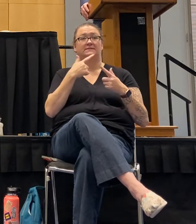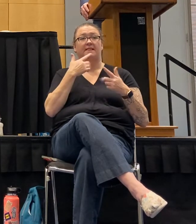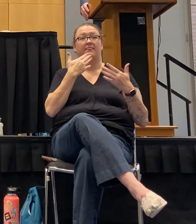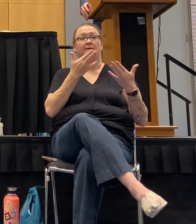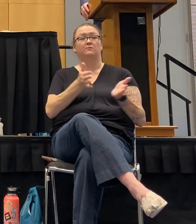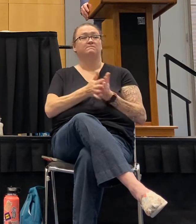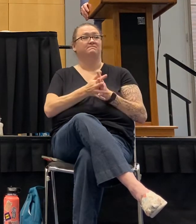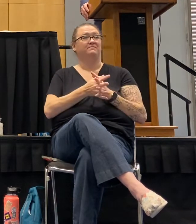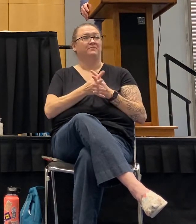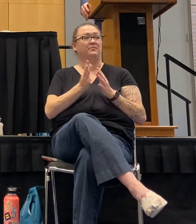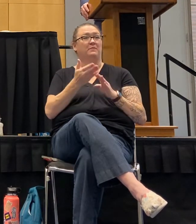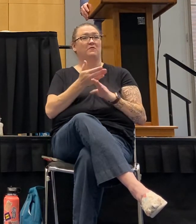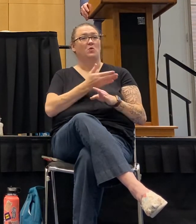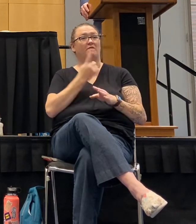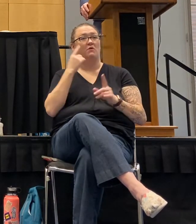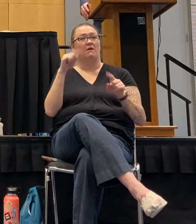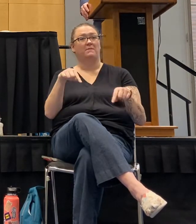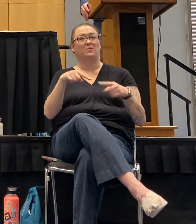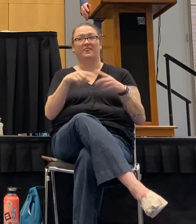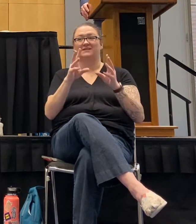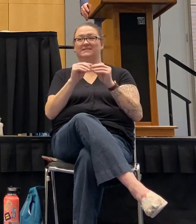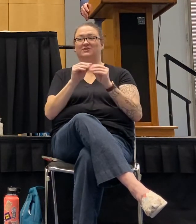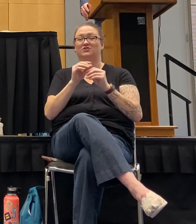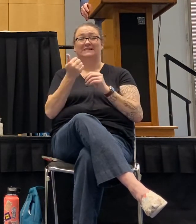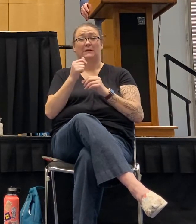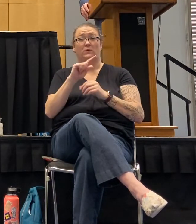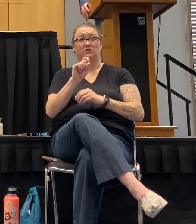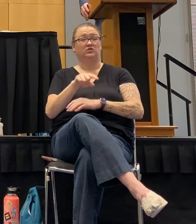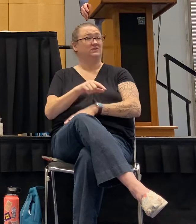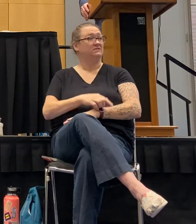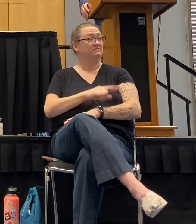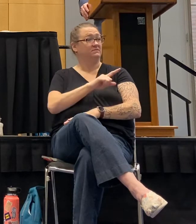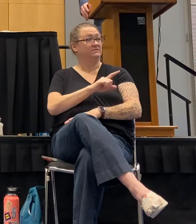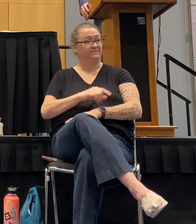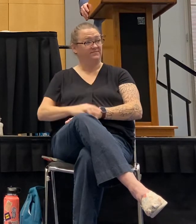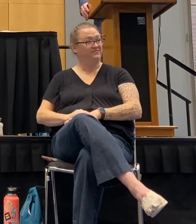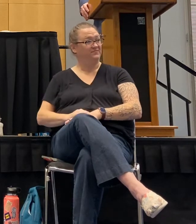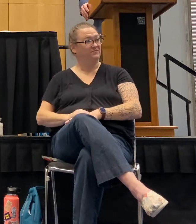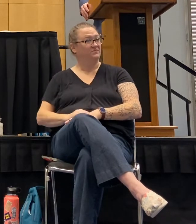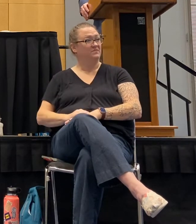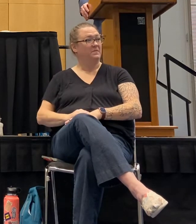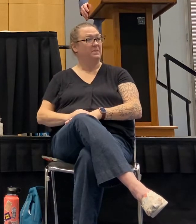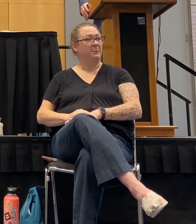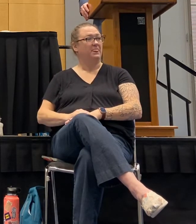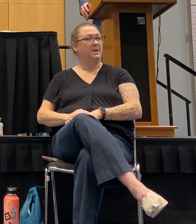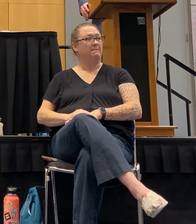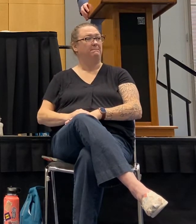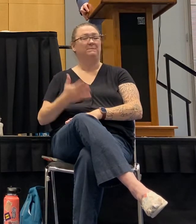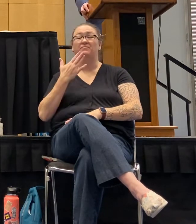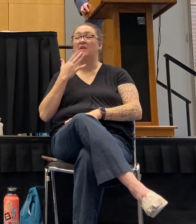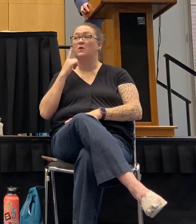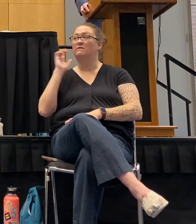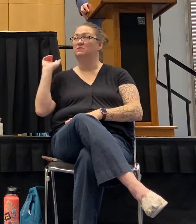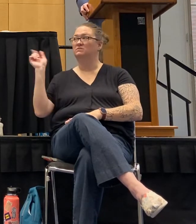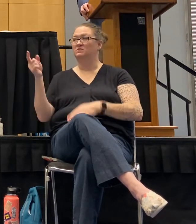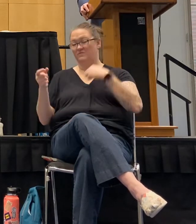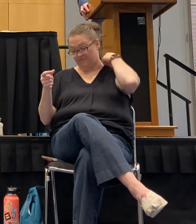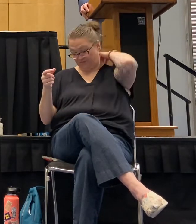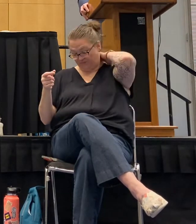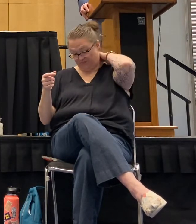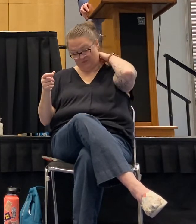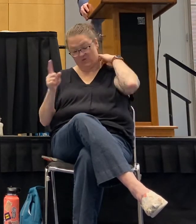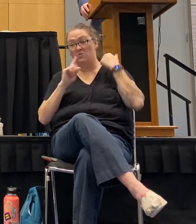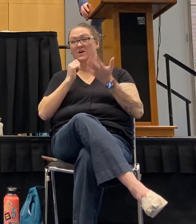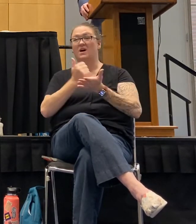you beforehand for coming to this session. So, are there any questions? Yes. Thank you, Sam, and the rest of your panel.